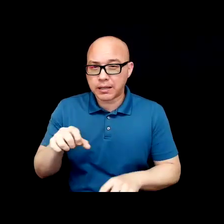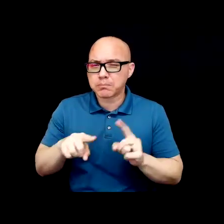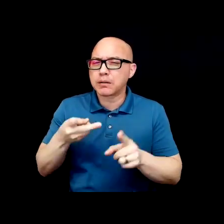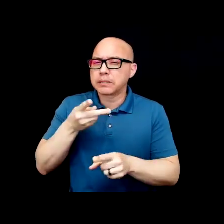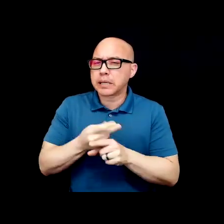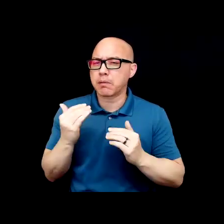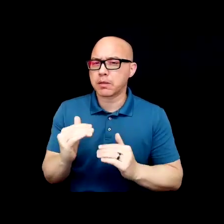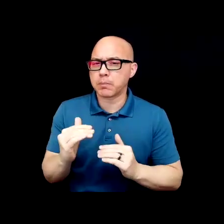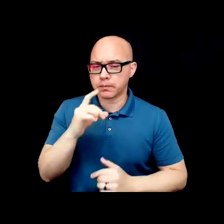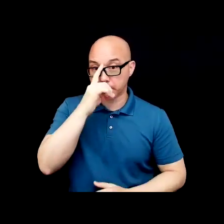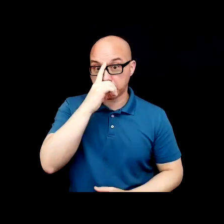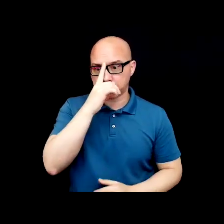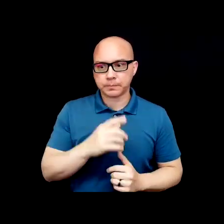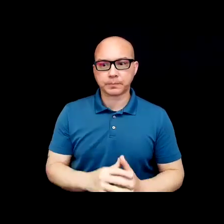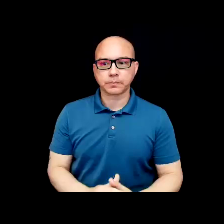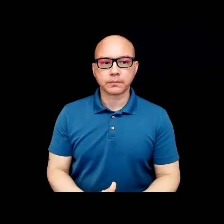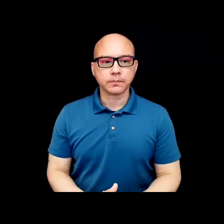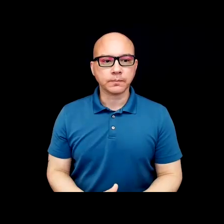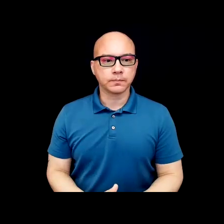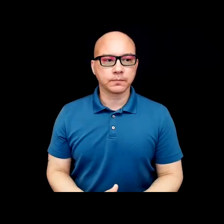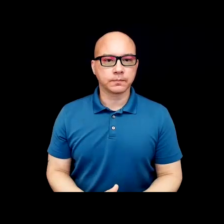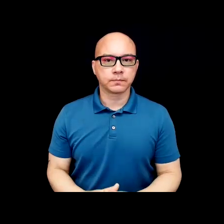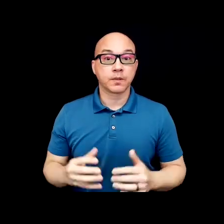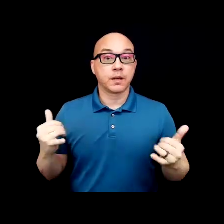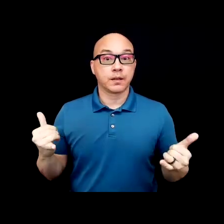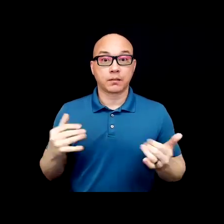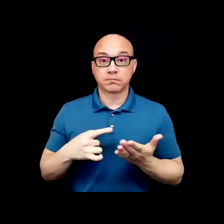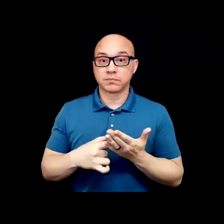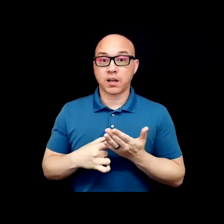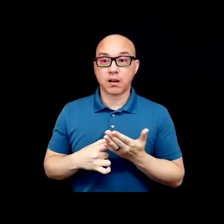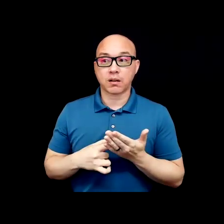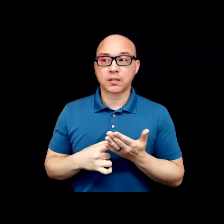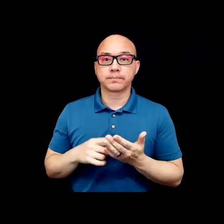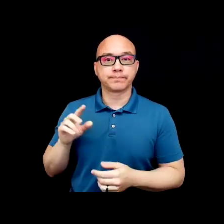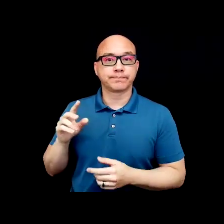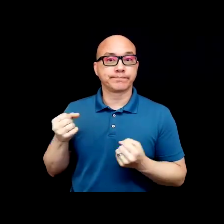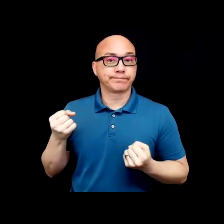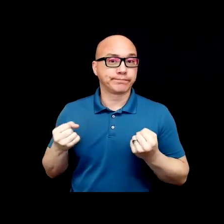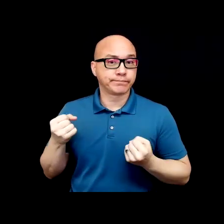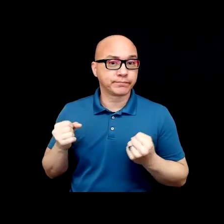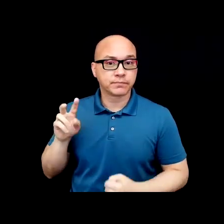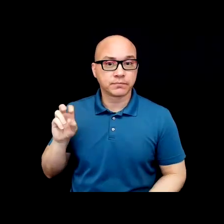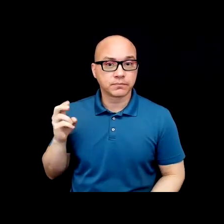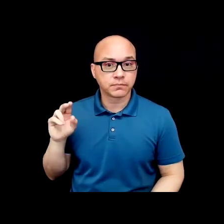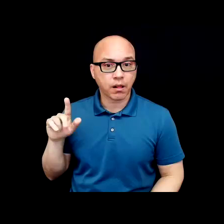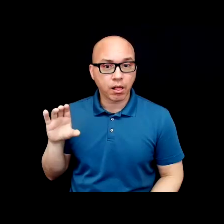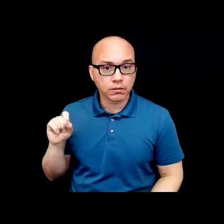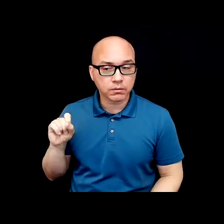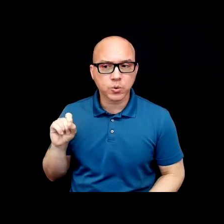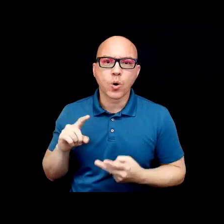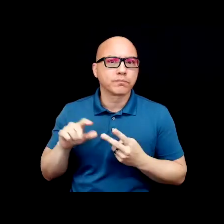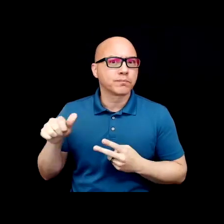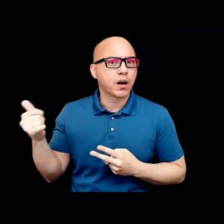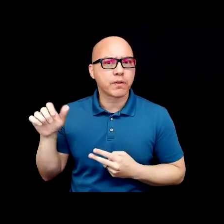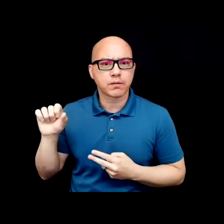Now, let's talk about vehicles or any other like assets, because Molly talked about assets